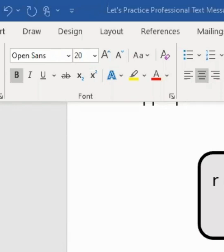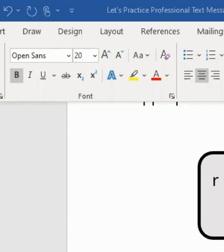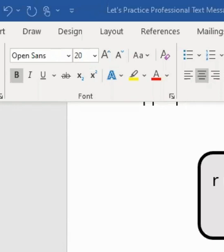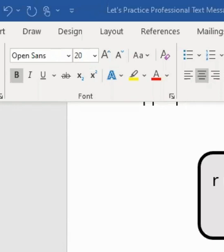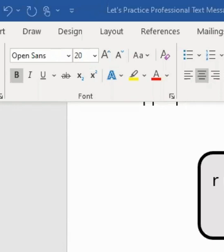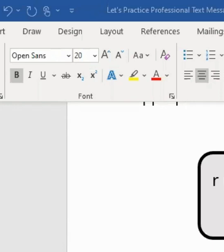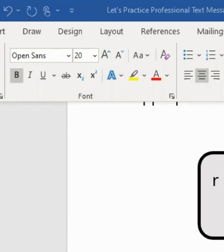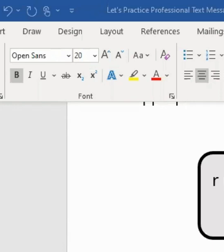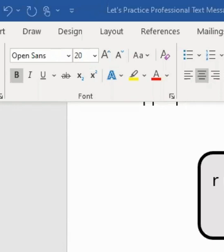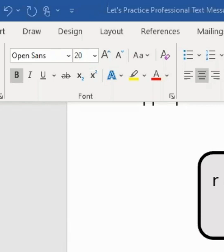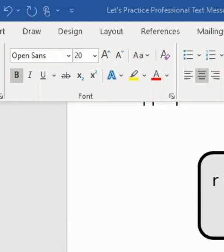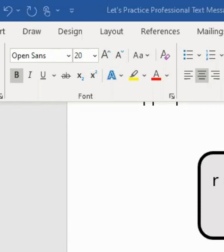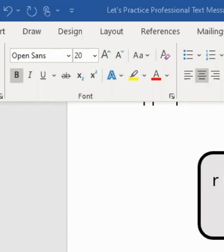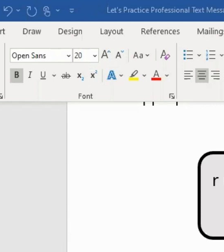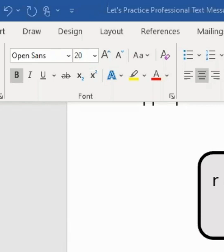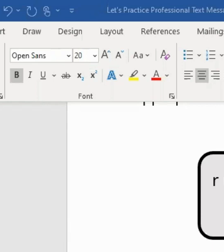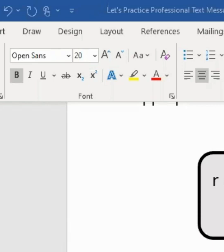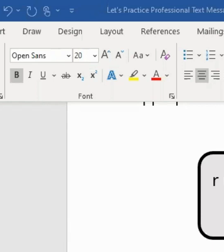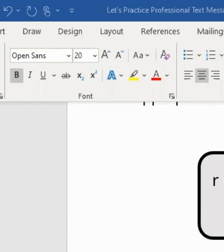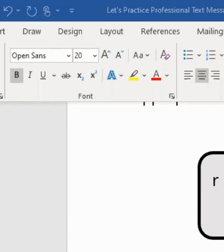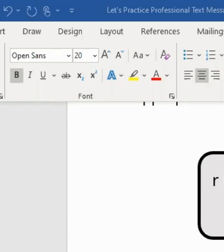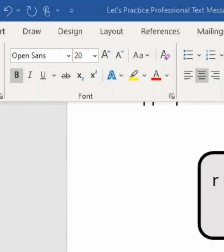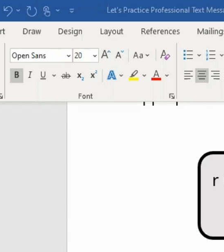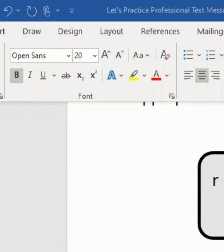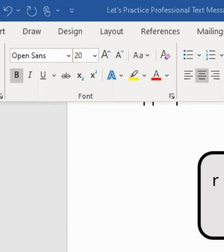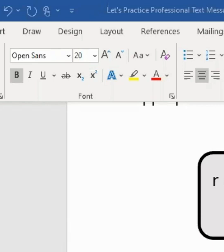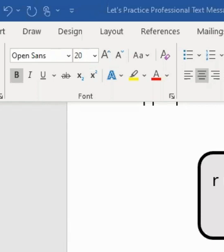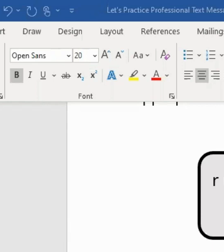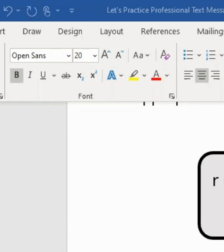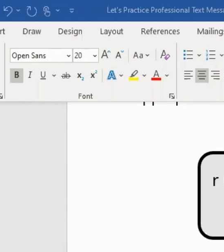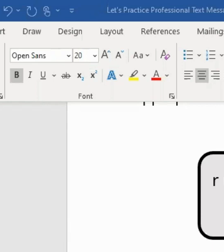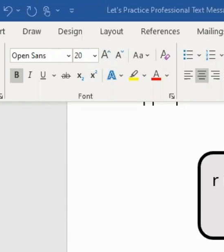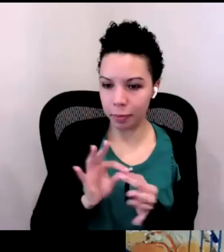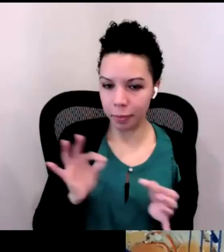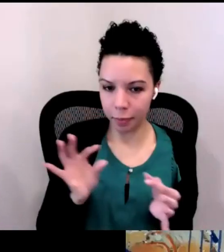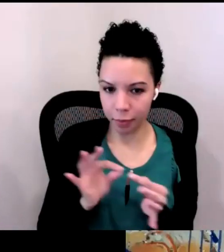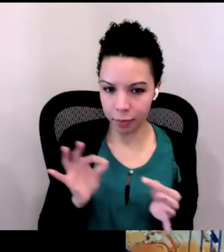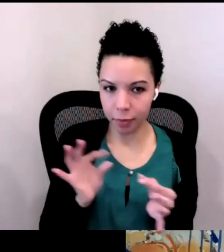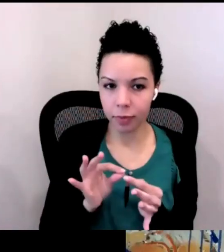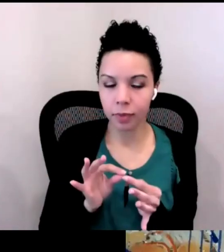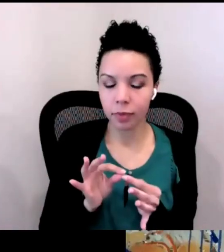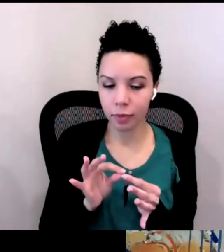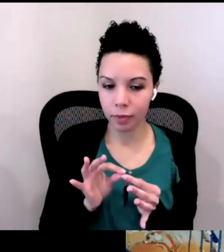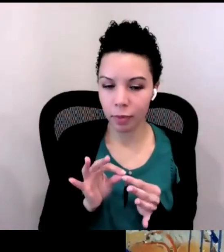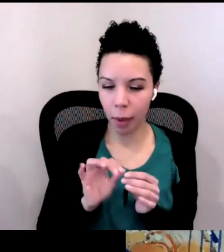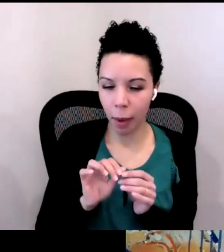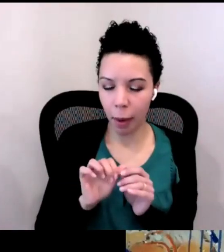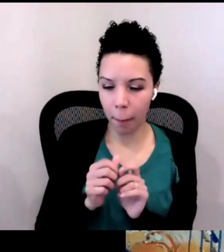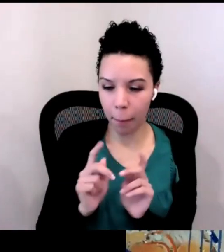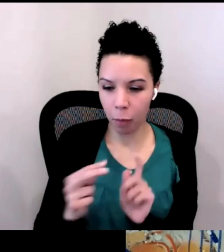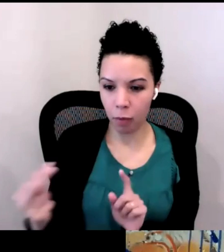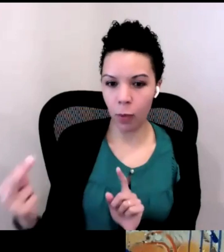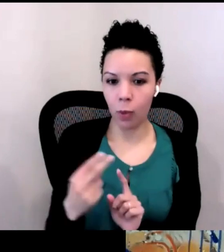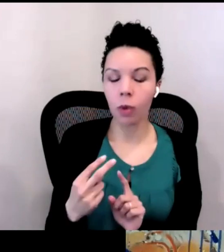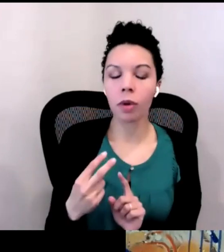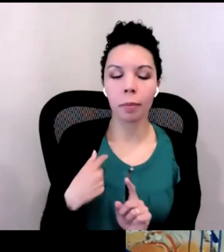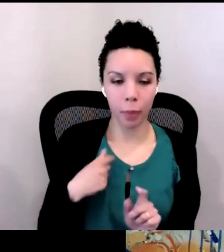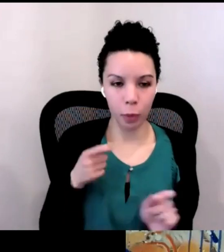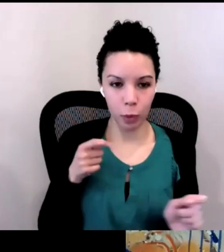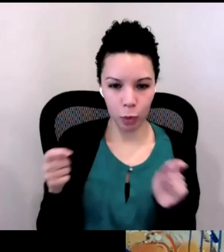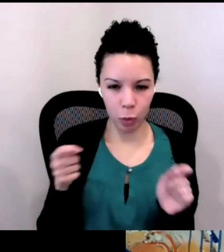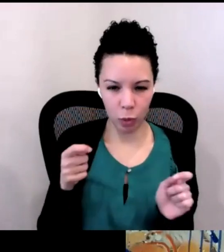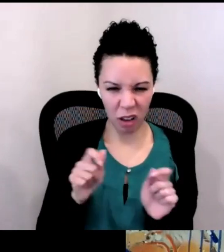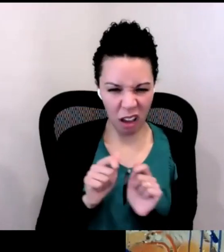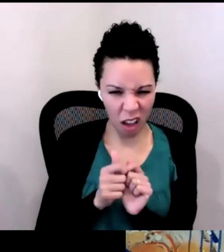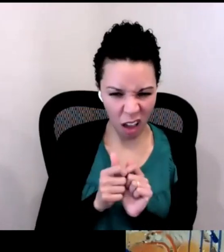ones in control. We control our own message. We control how people view us. And it often happens with our